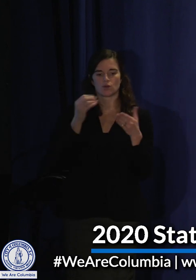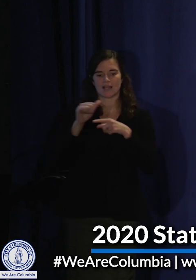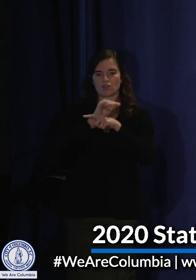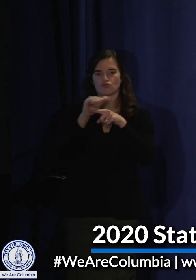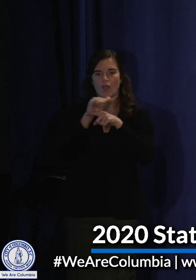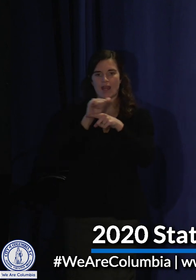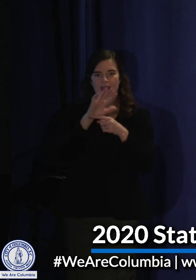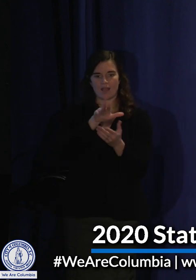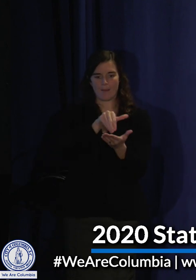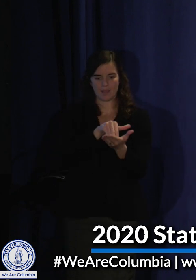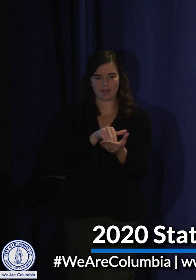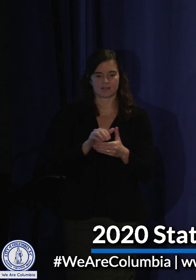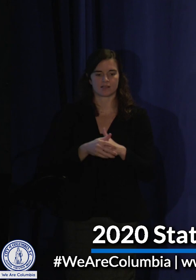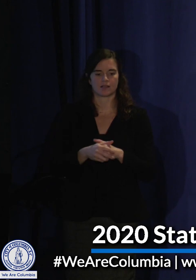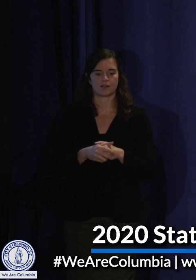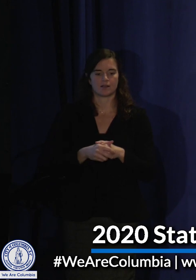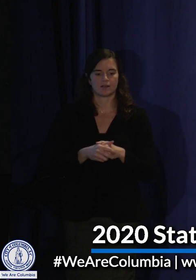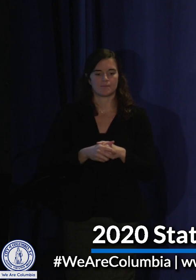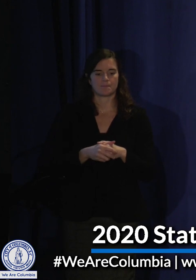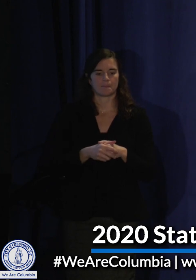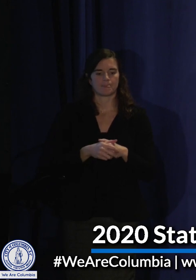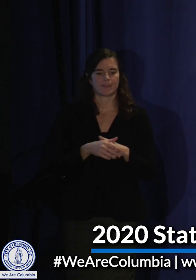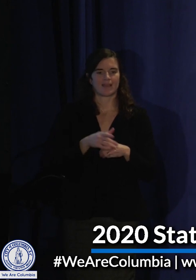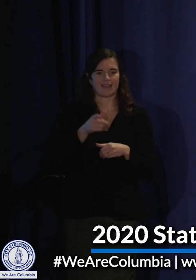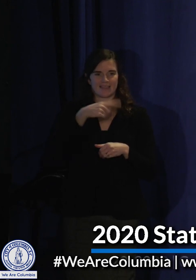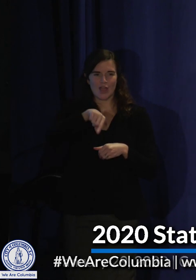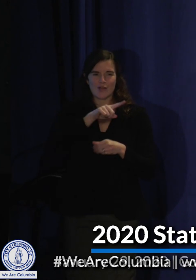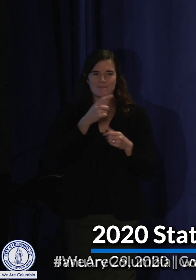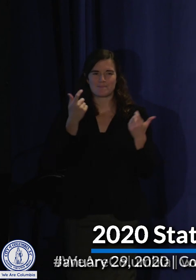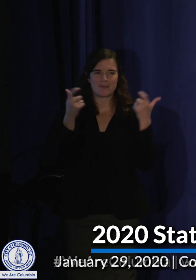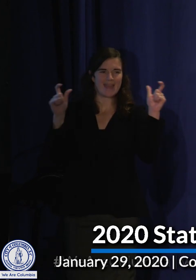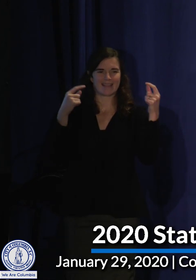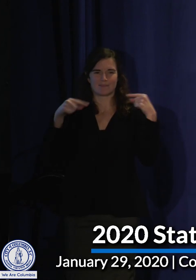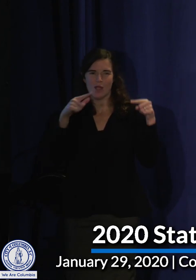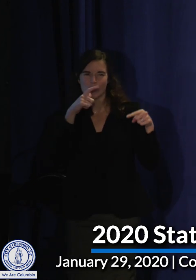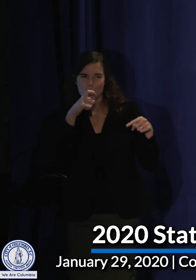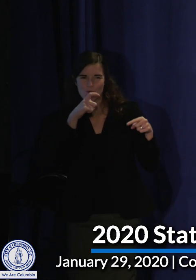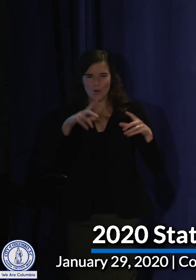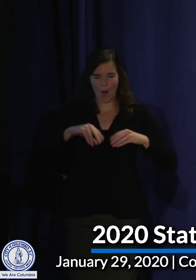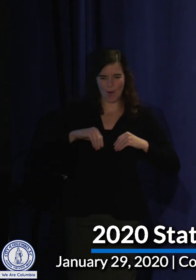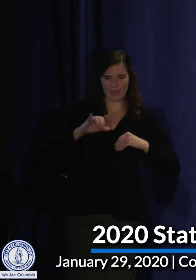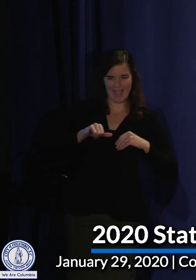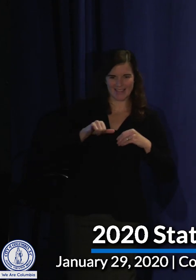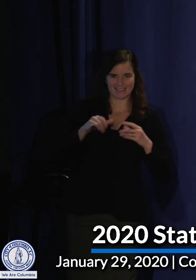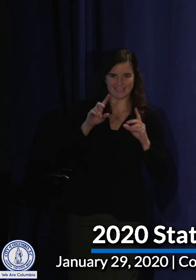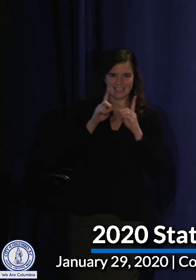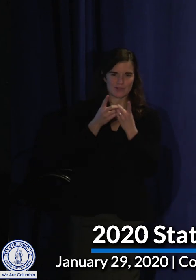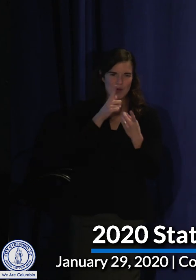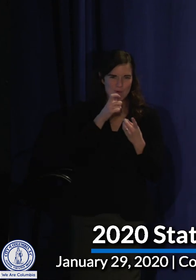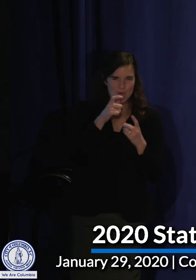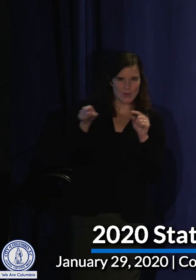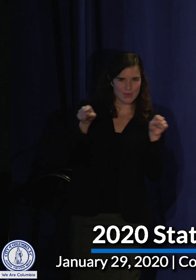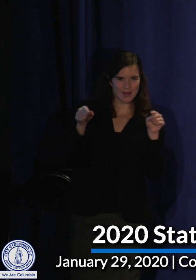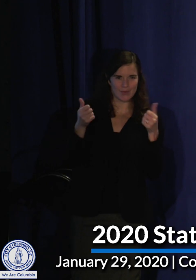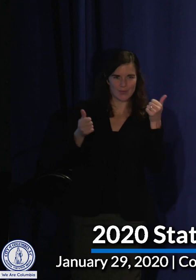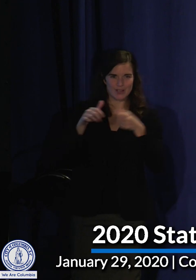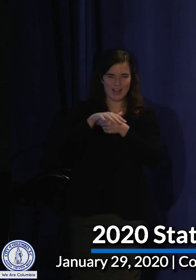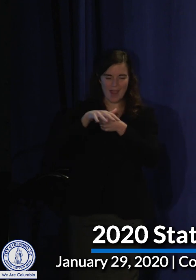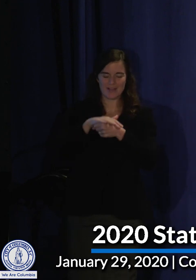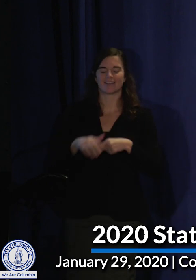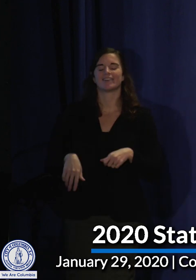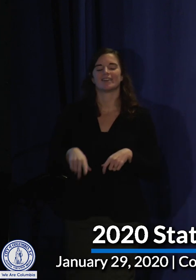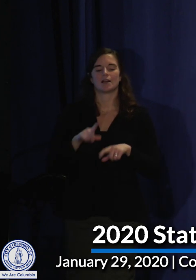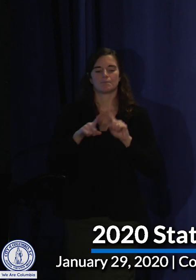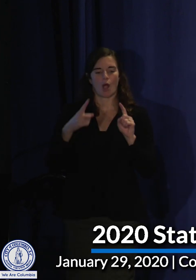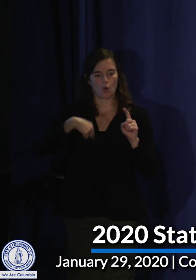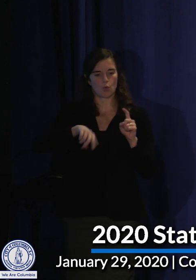Mr. McDowell always debate as to whose district that's actually in. I haven't tried to figure it out lately. But we've invested